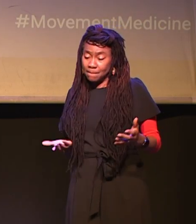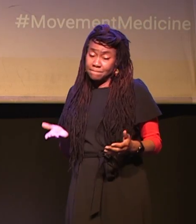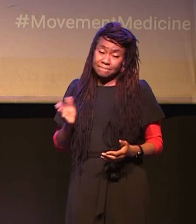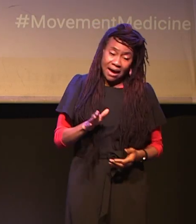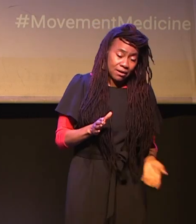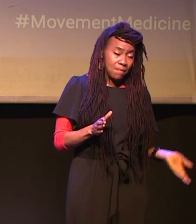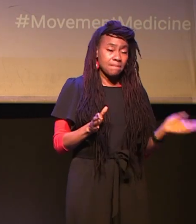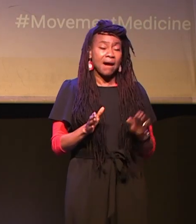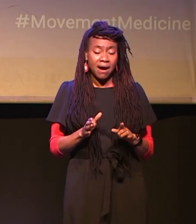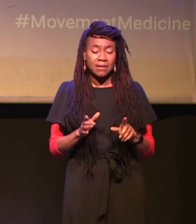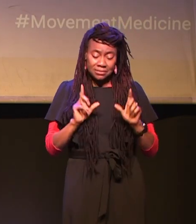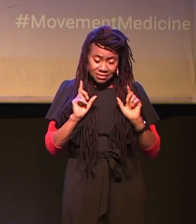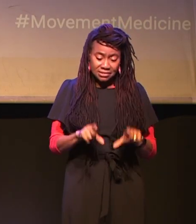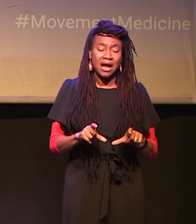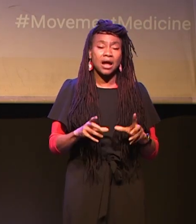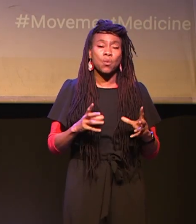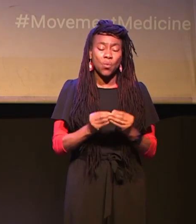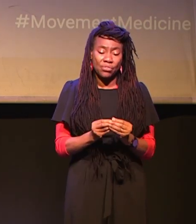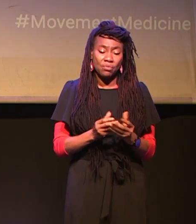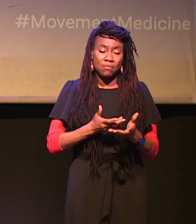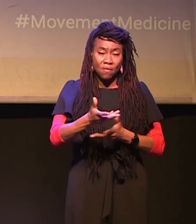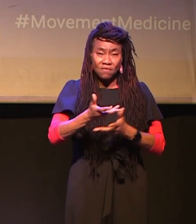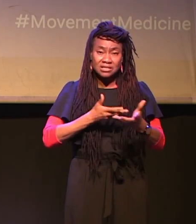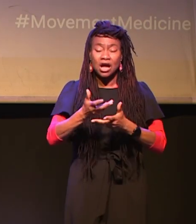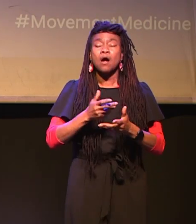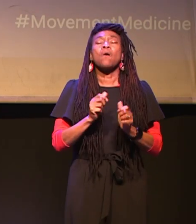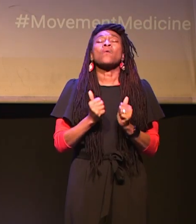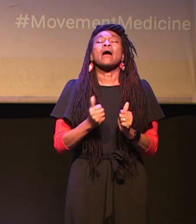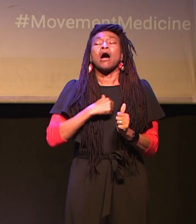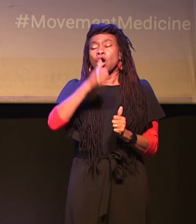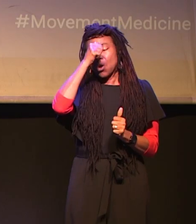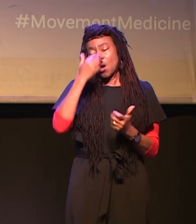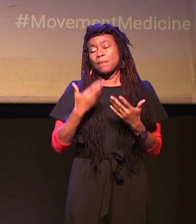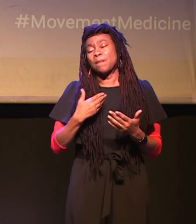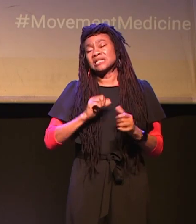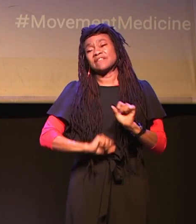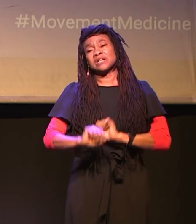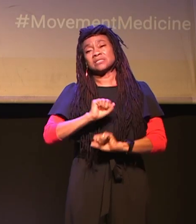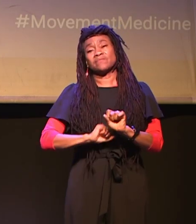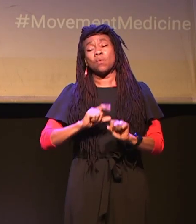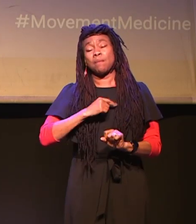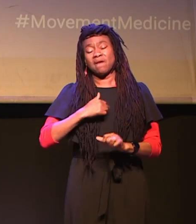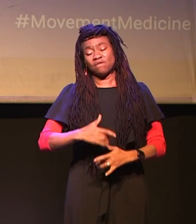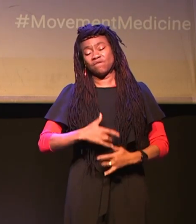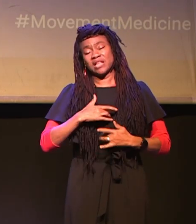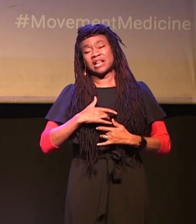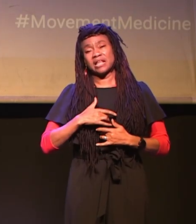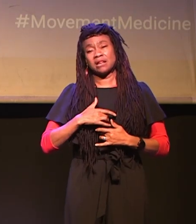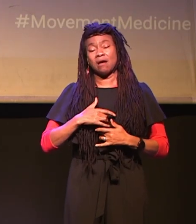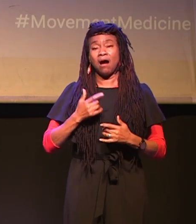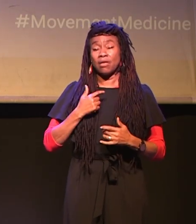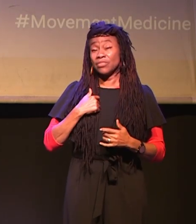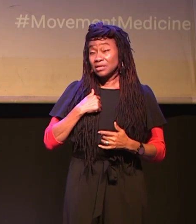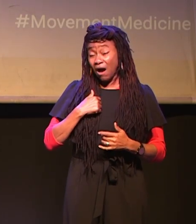like literally, okay, I know that I'm getting defensive right now. This is what I'm feeling, or that's what I heard.